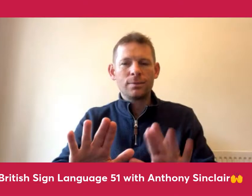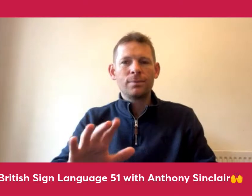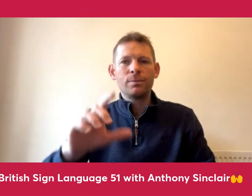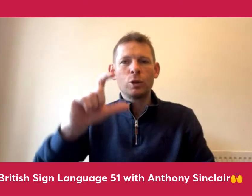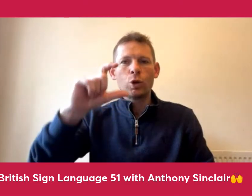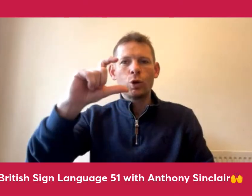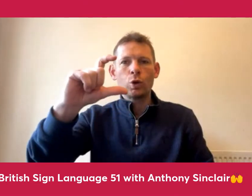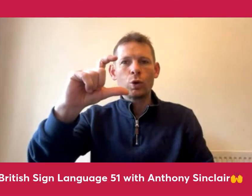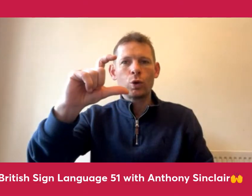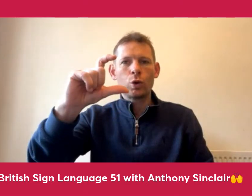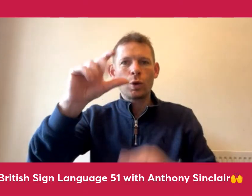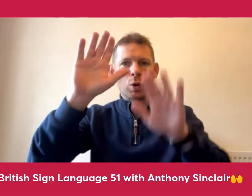Cornwall,